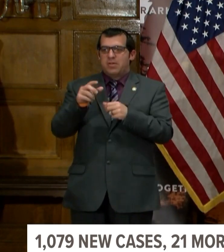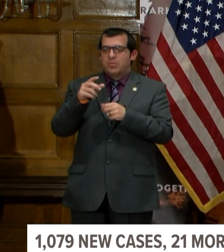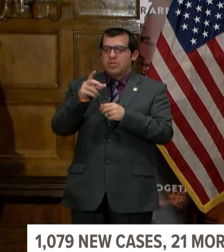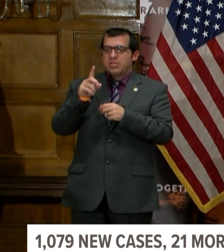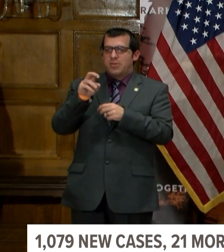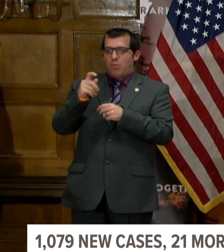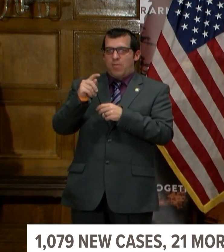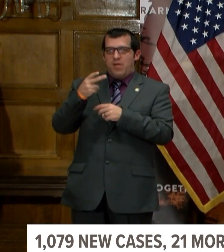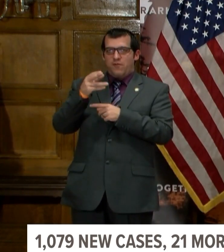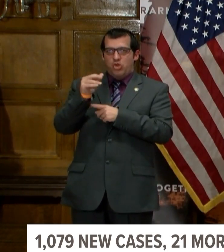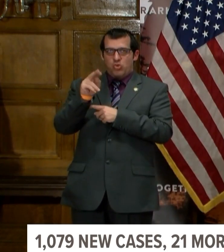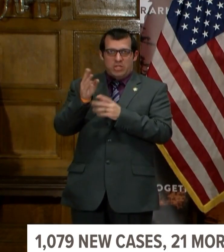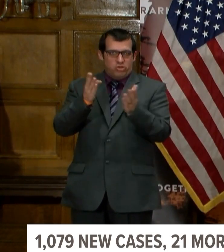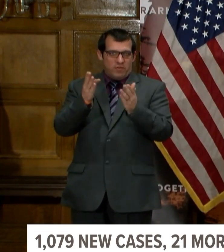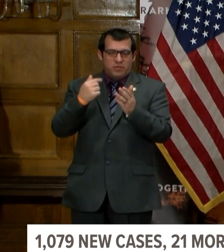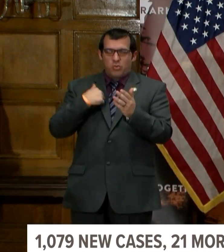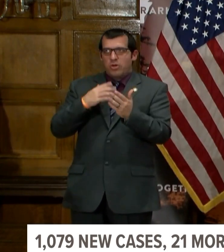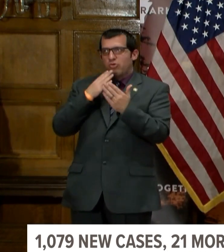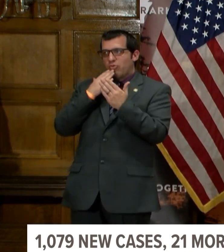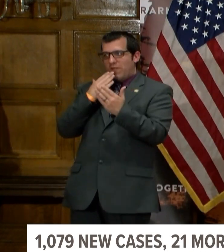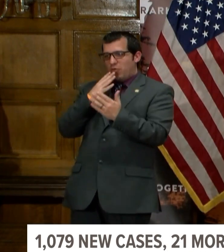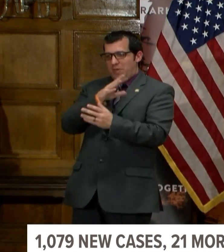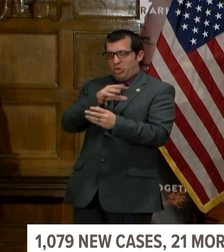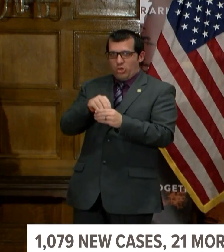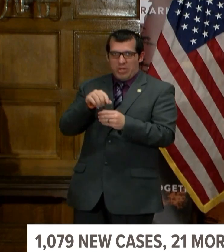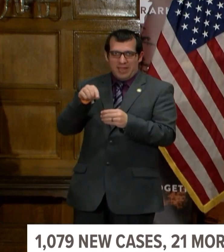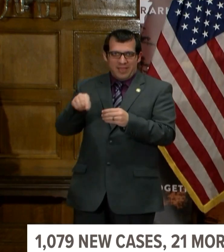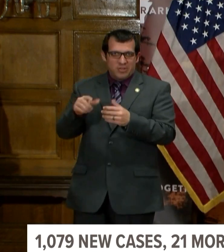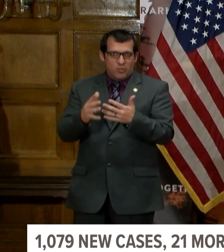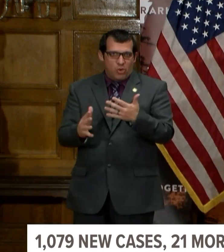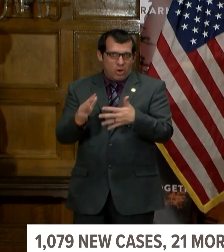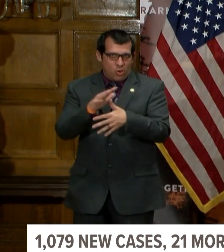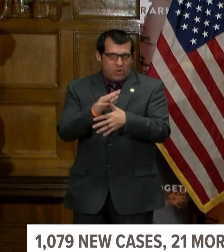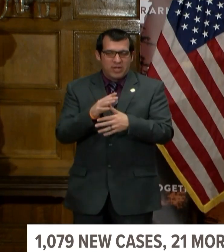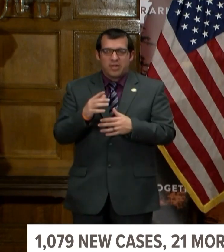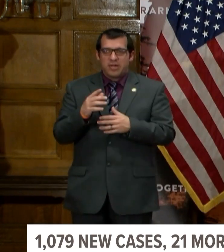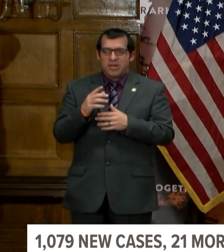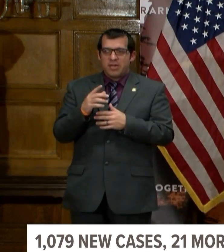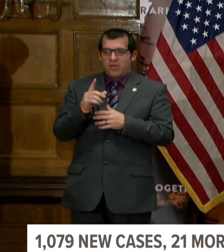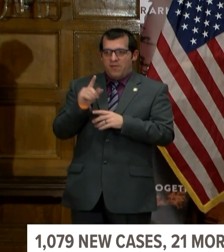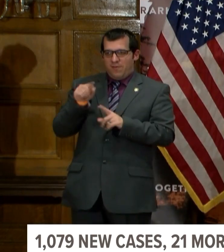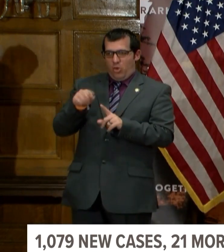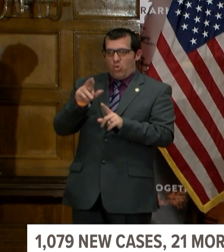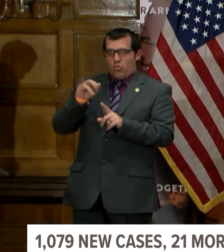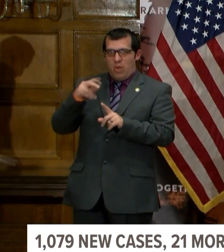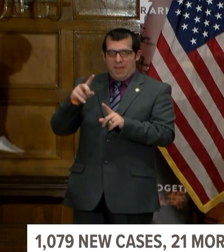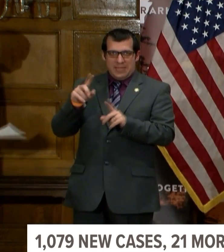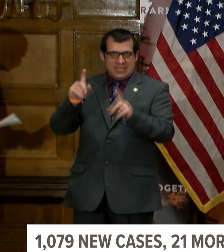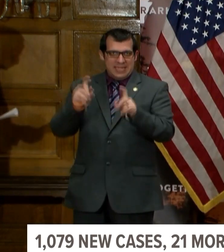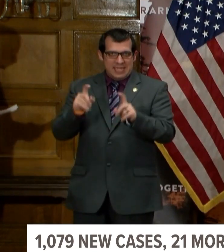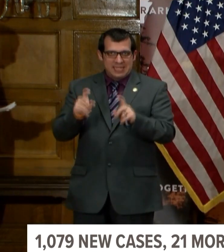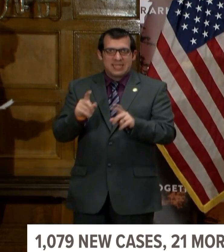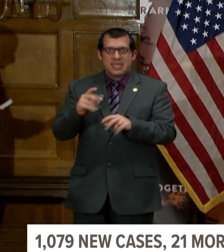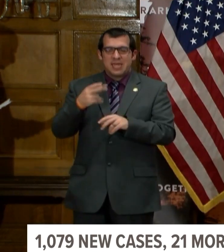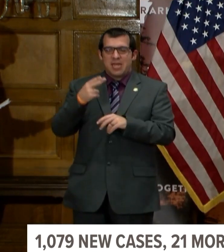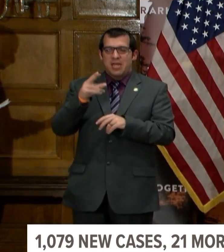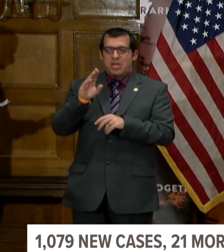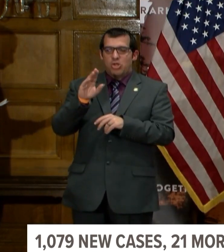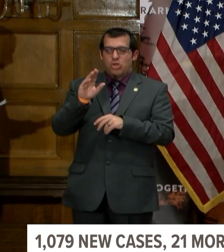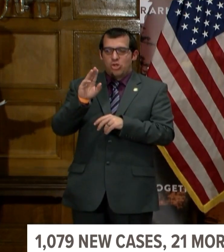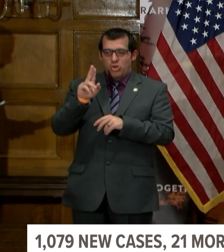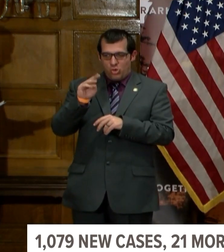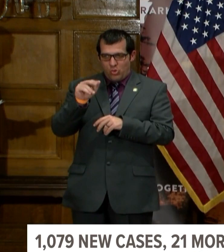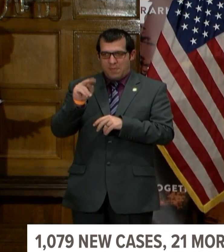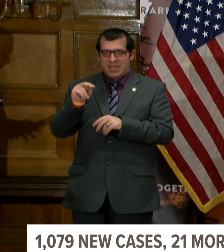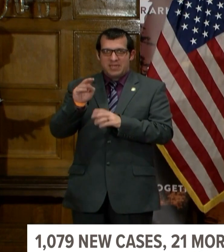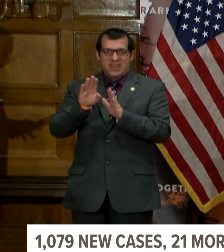grateful to be included in a priority for rapid testing at the Human Development Centers.